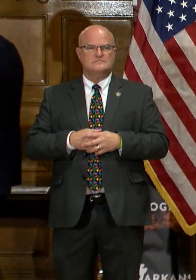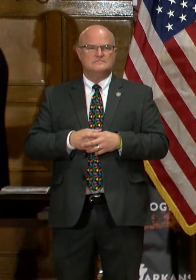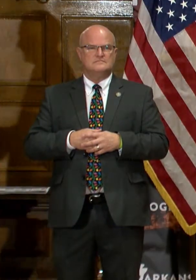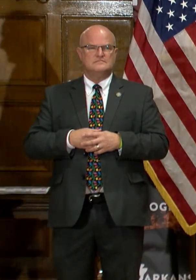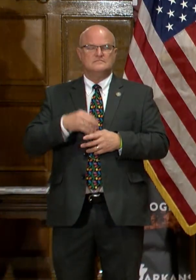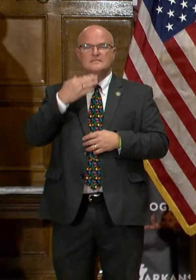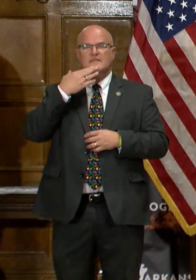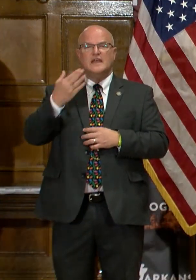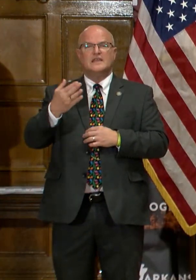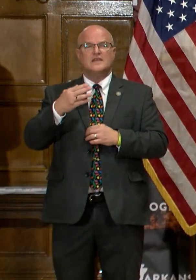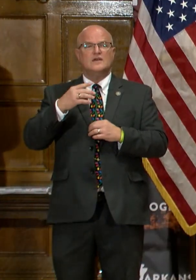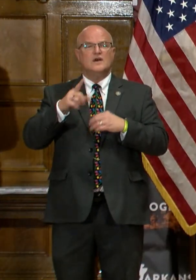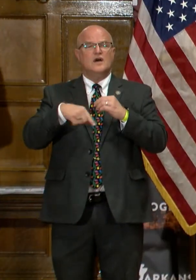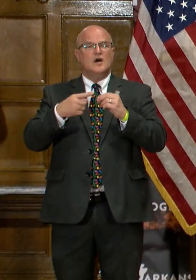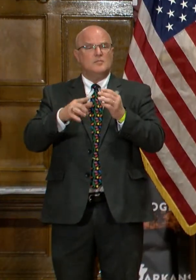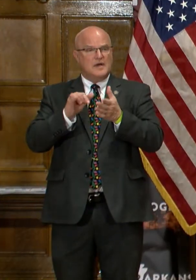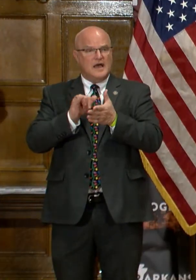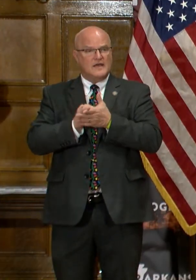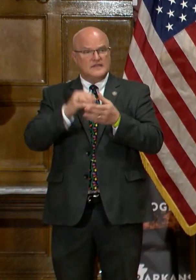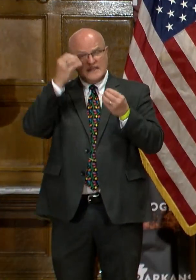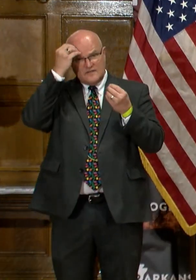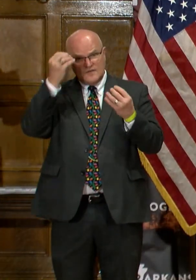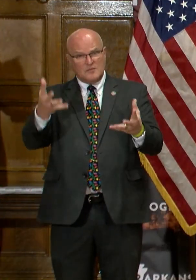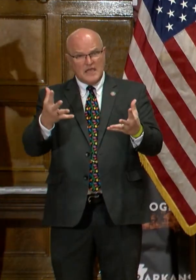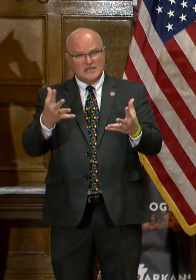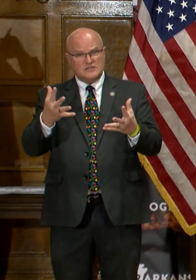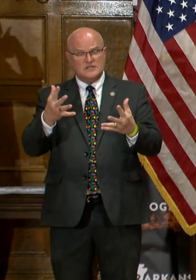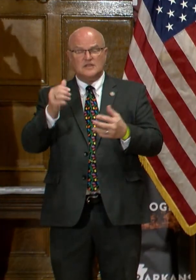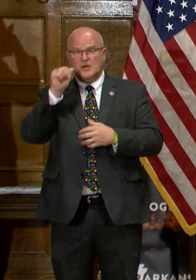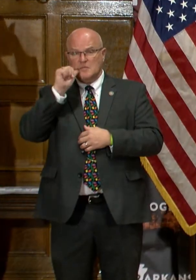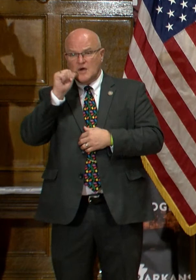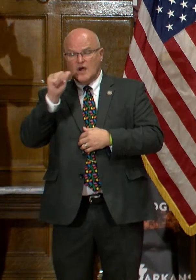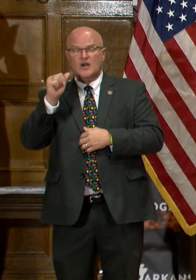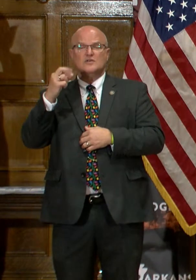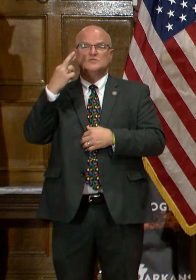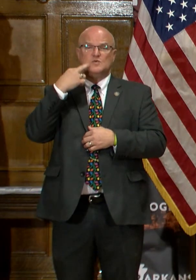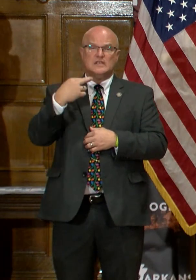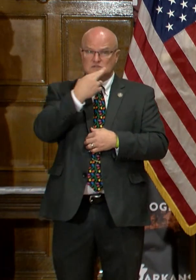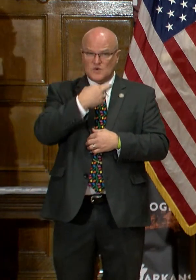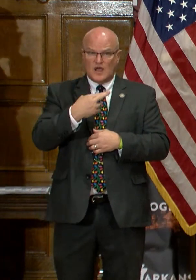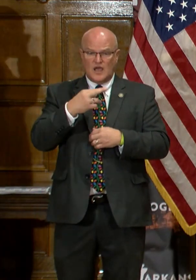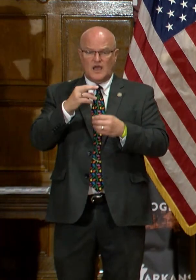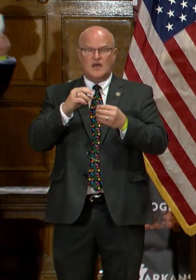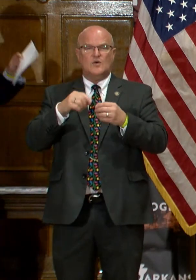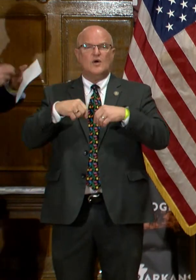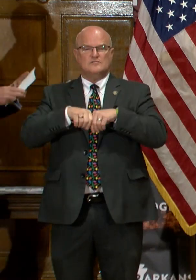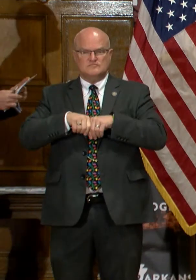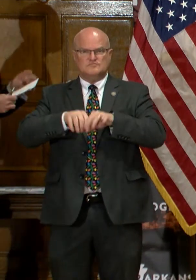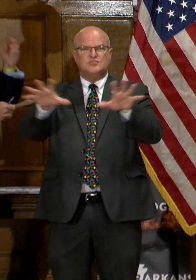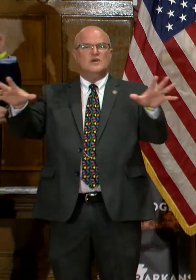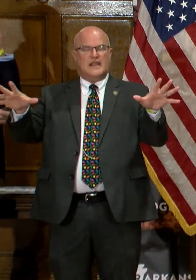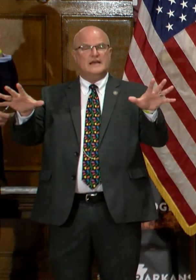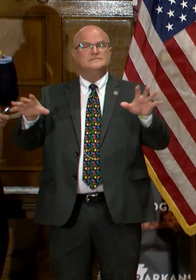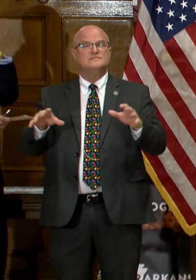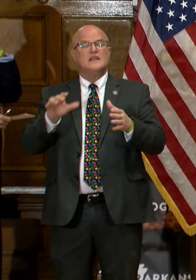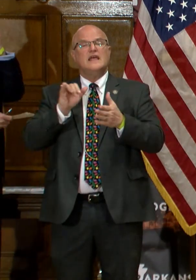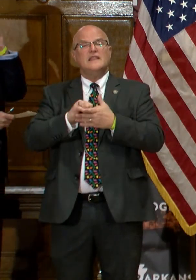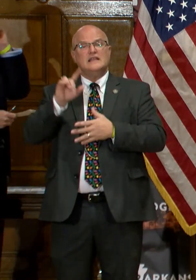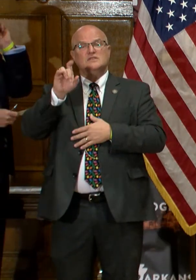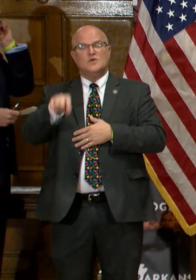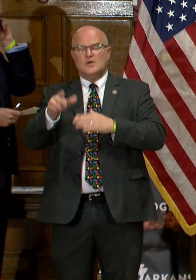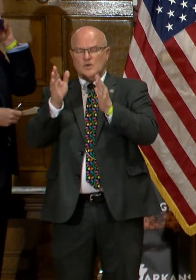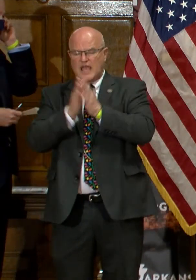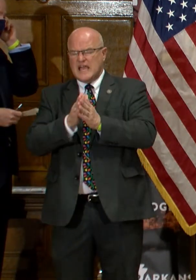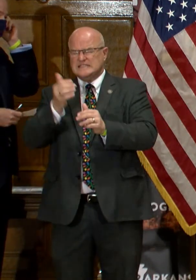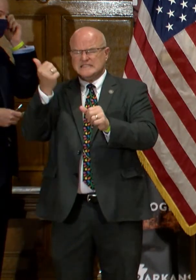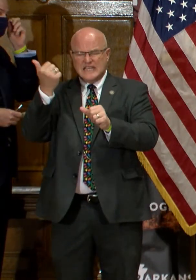Yes, thank you. Regarding the information on bars, restaurants, what we put out publicly, that is a question that we ask